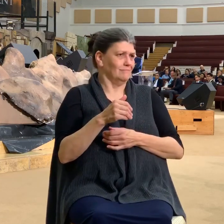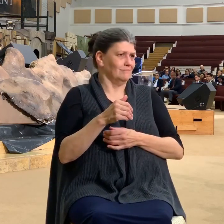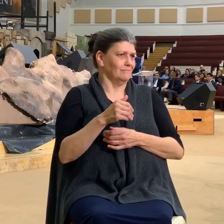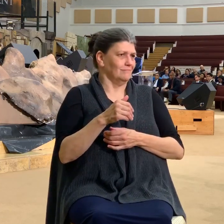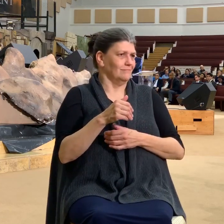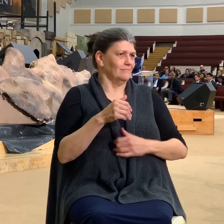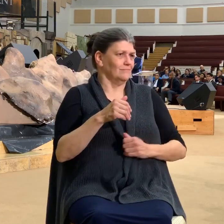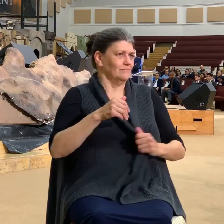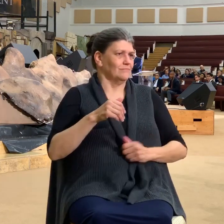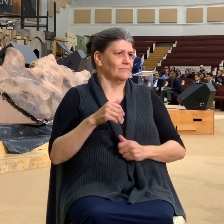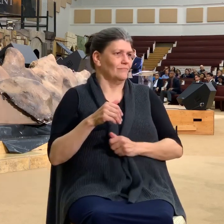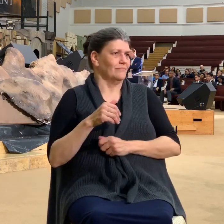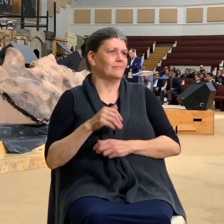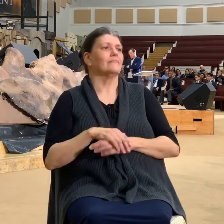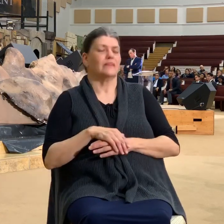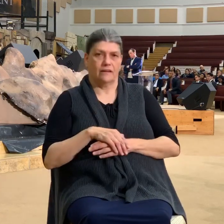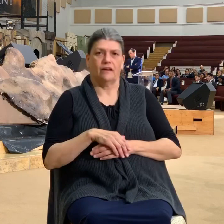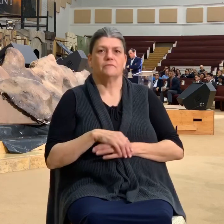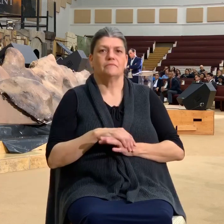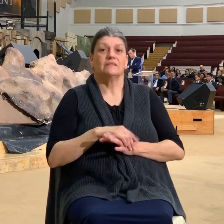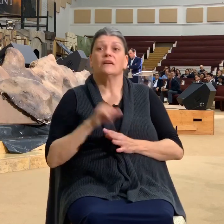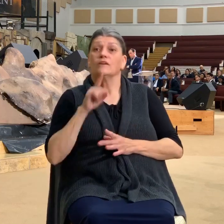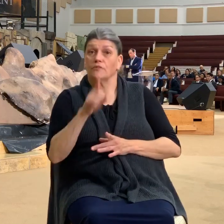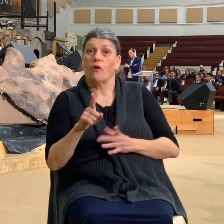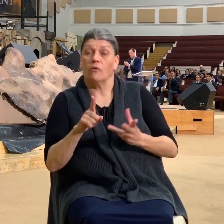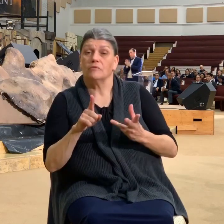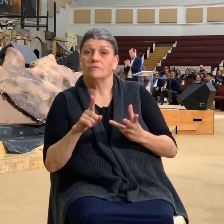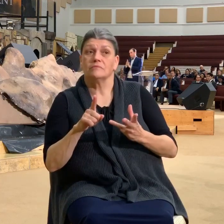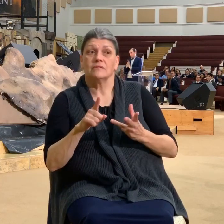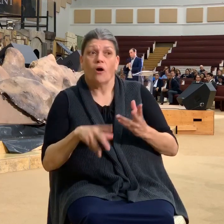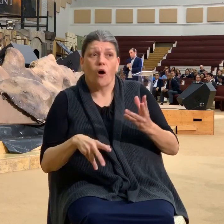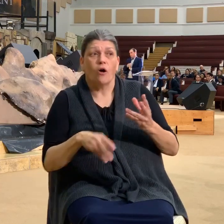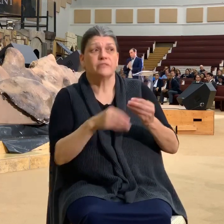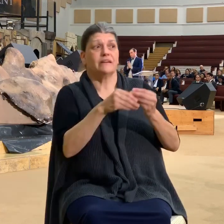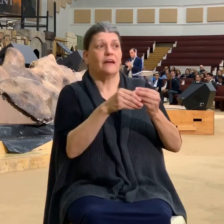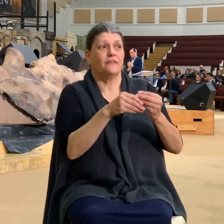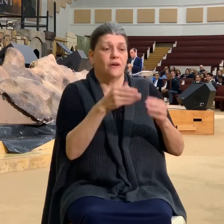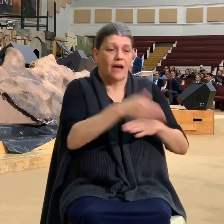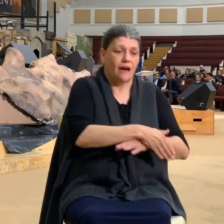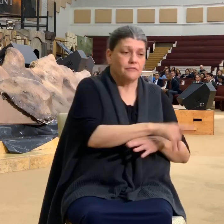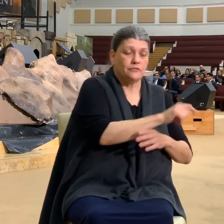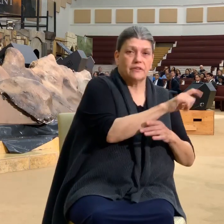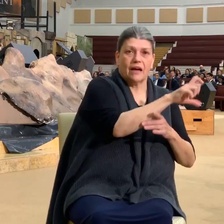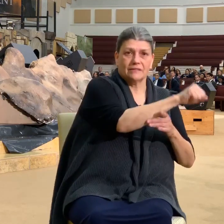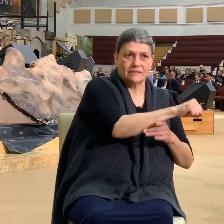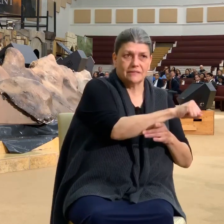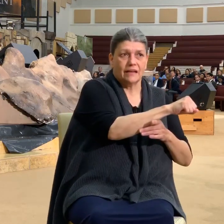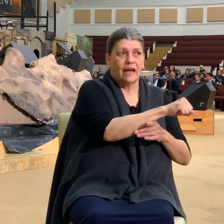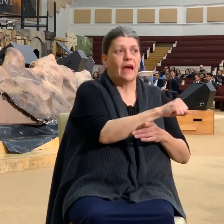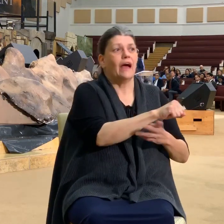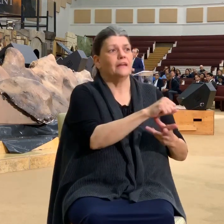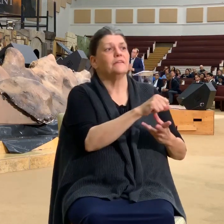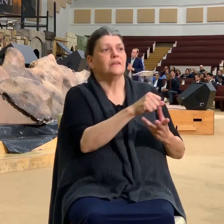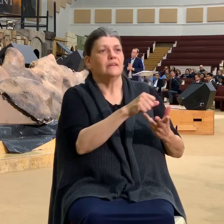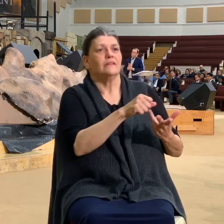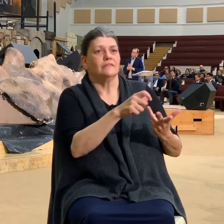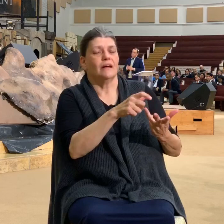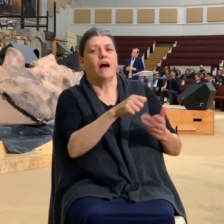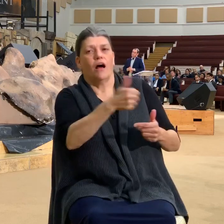are $19,200. So after taxes and after your expenses, that works out to be